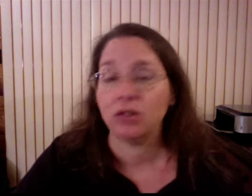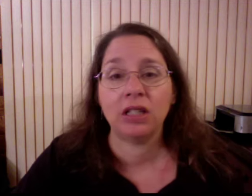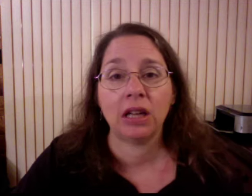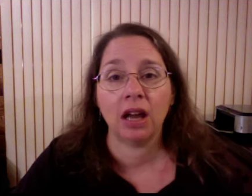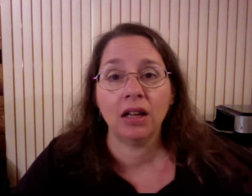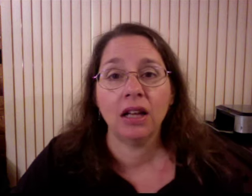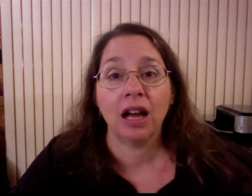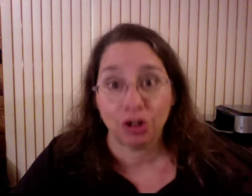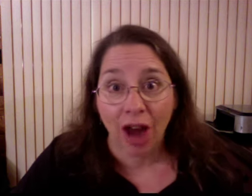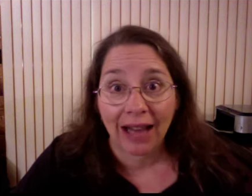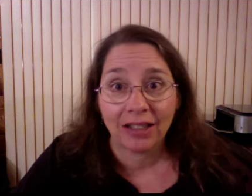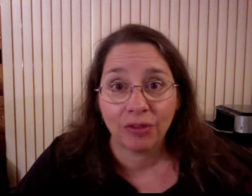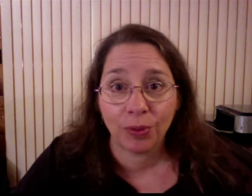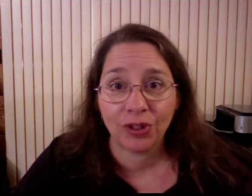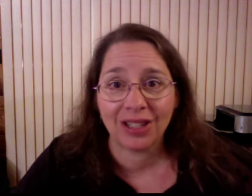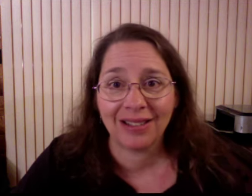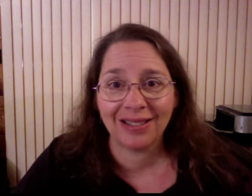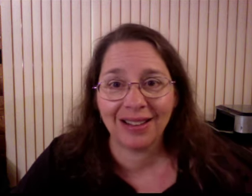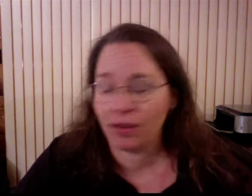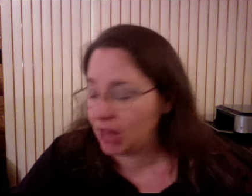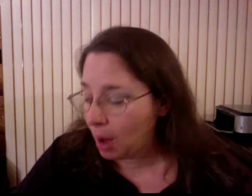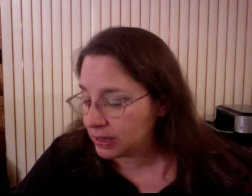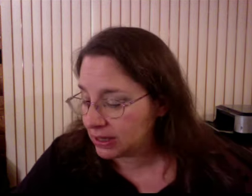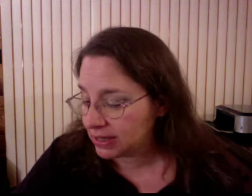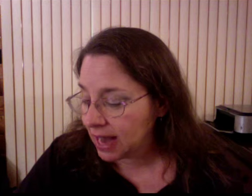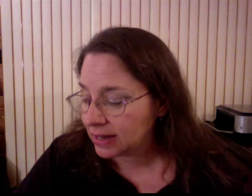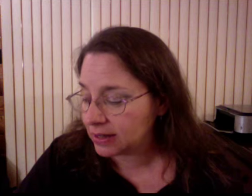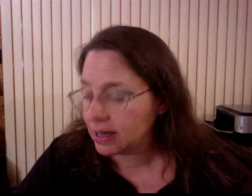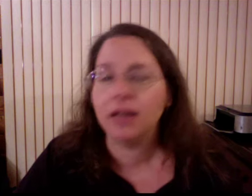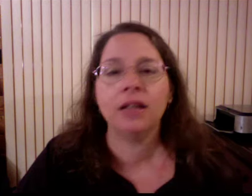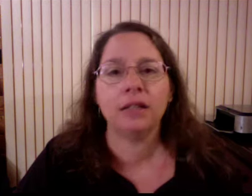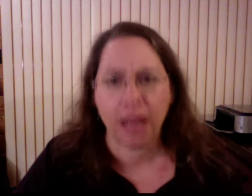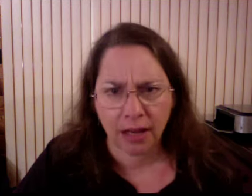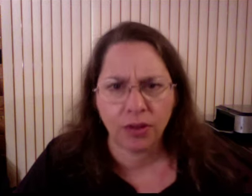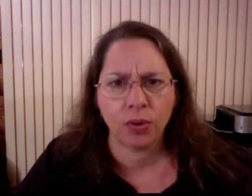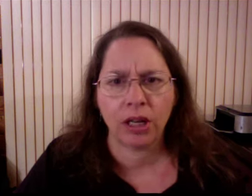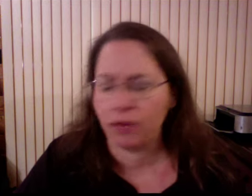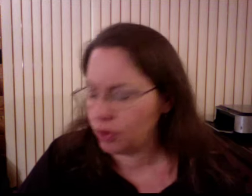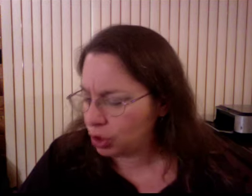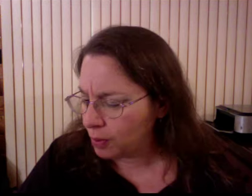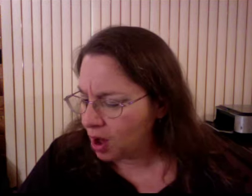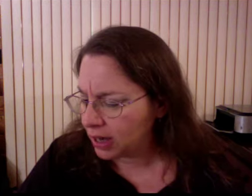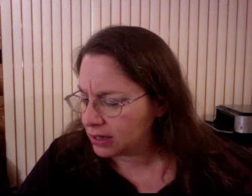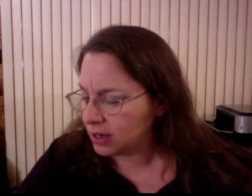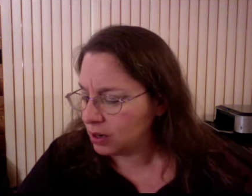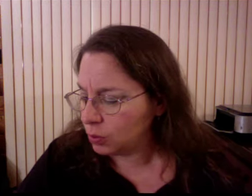see a attractive person of the opposite sex, take authority over your mind with your